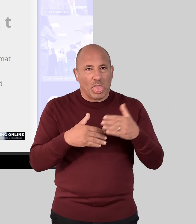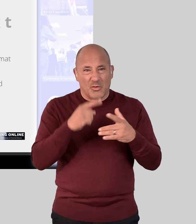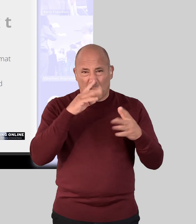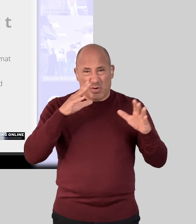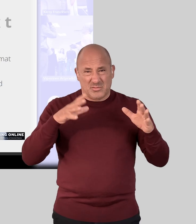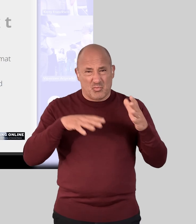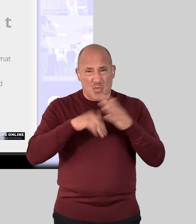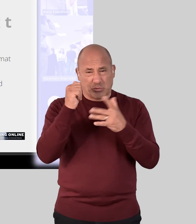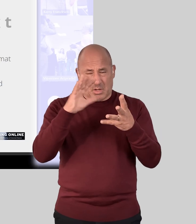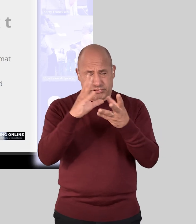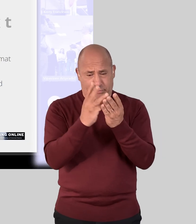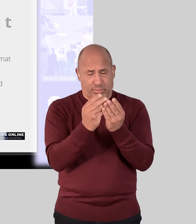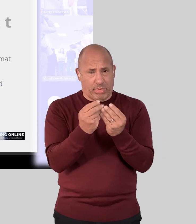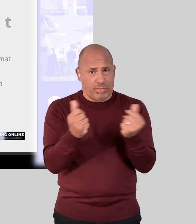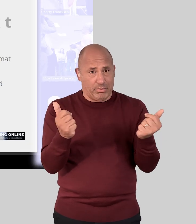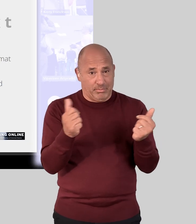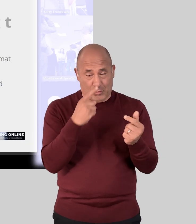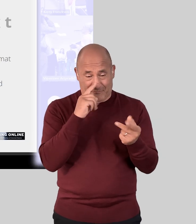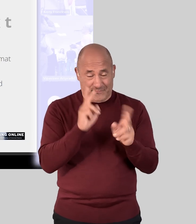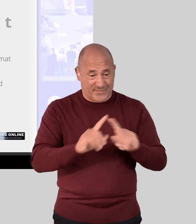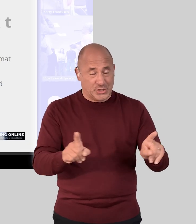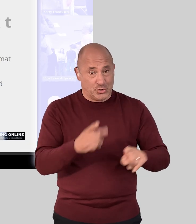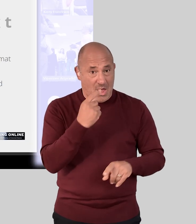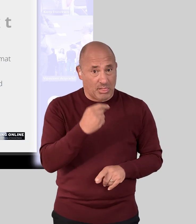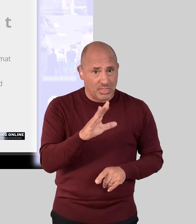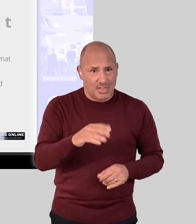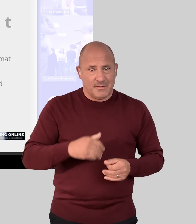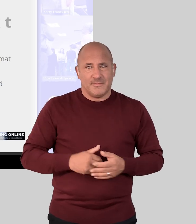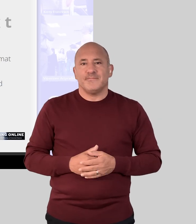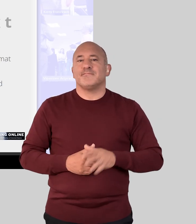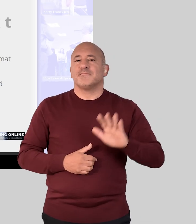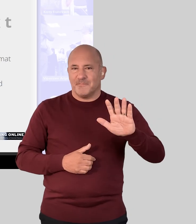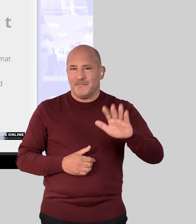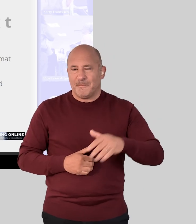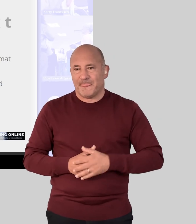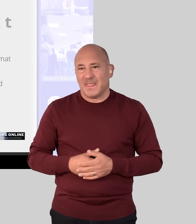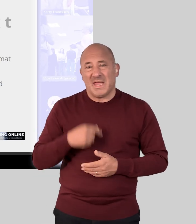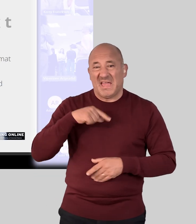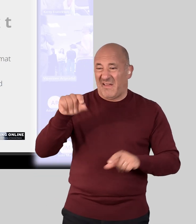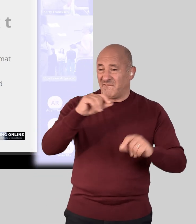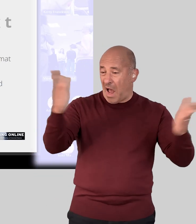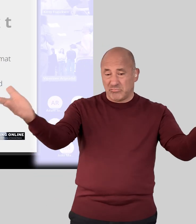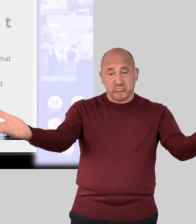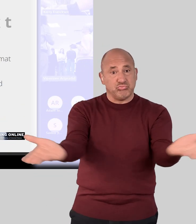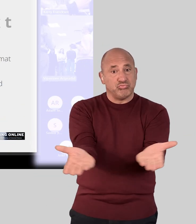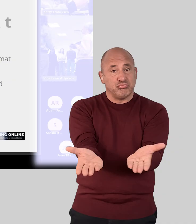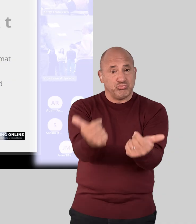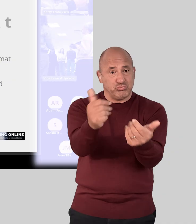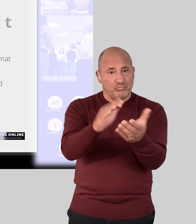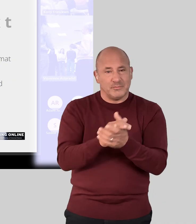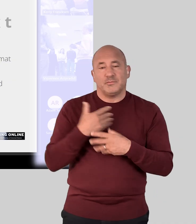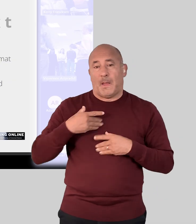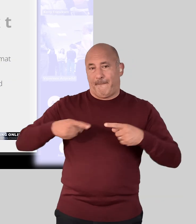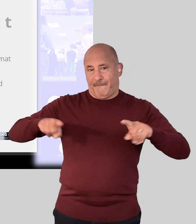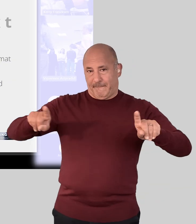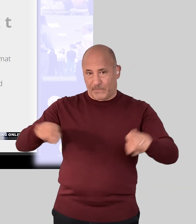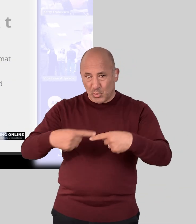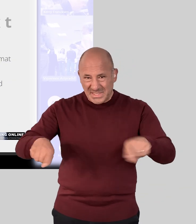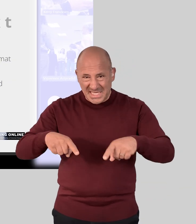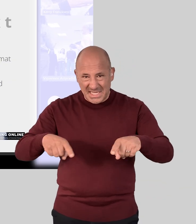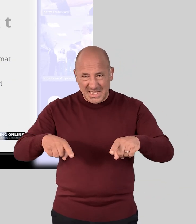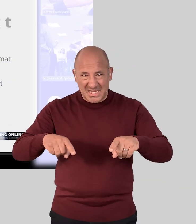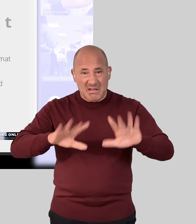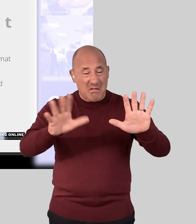can result in a micro death of culture. So with the invitation, I'm just going to